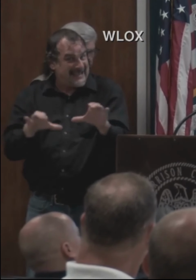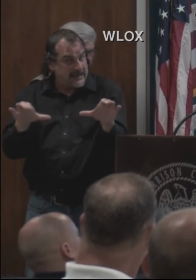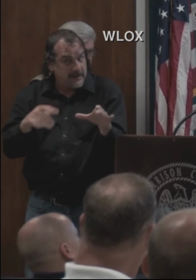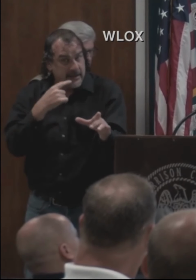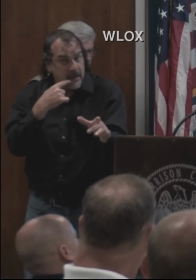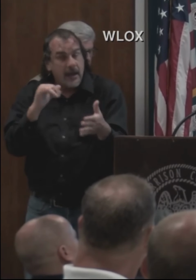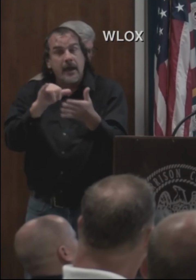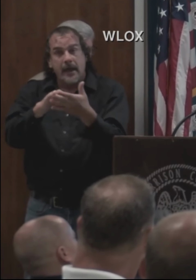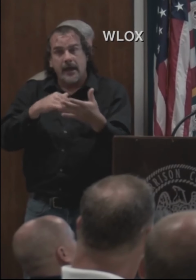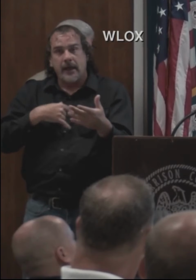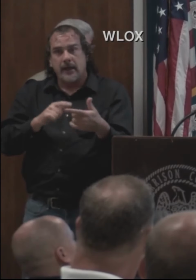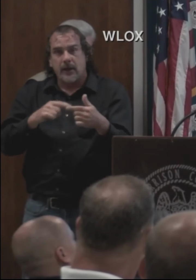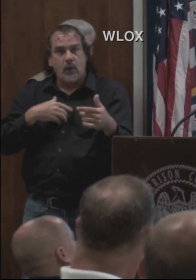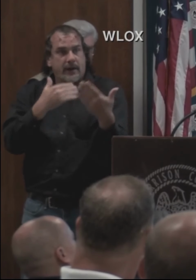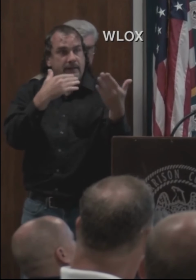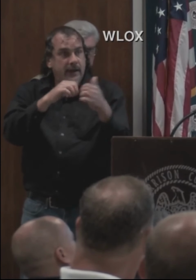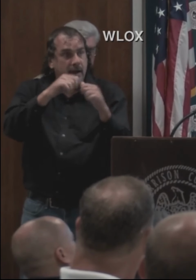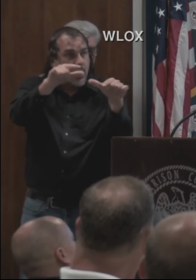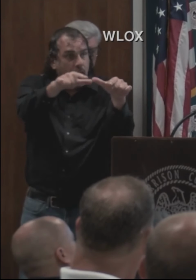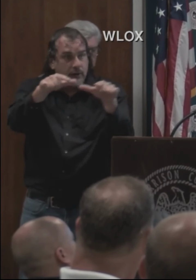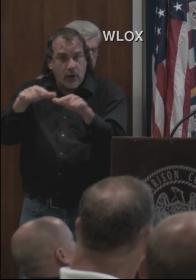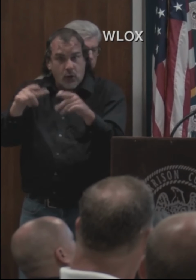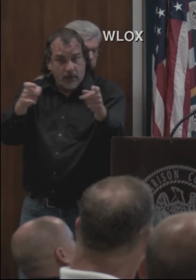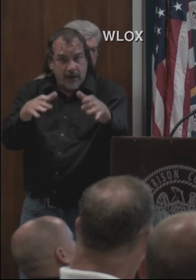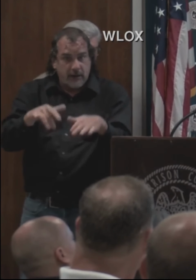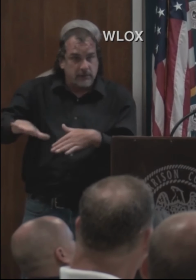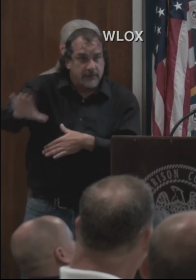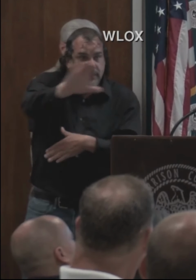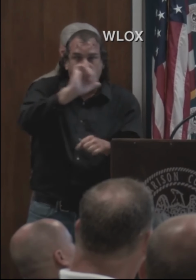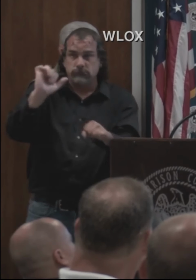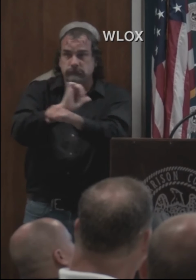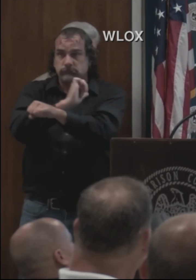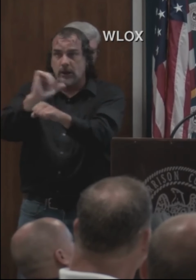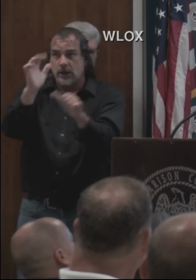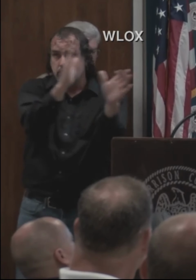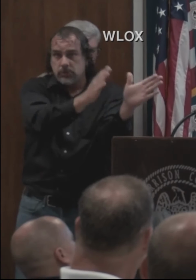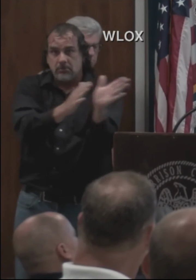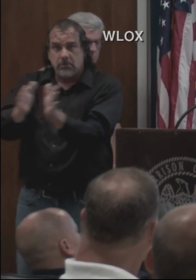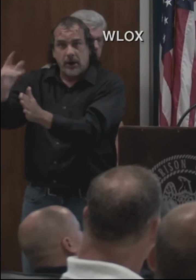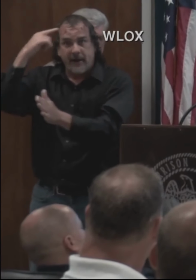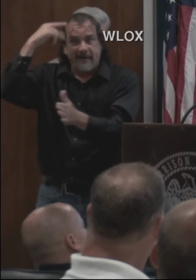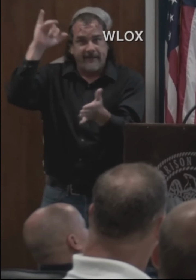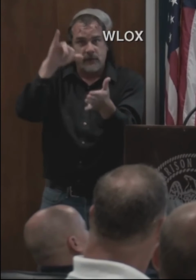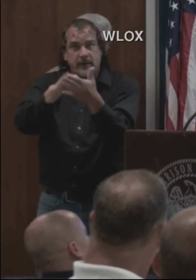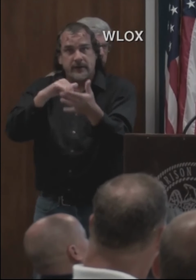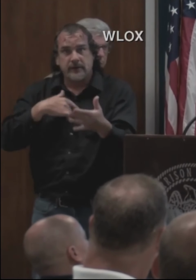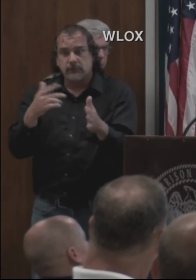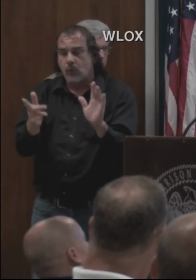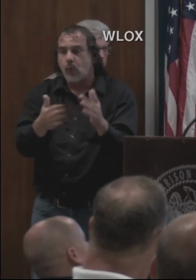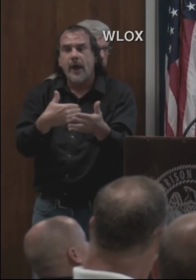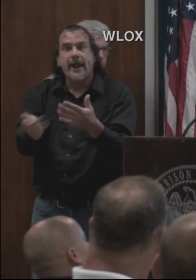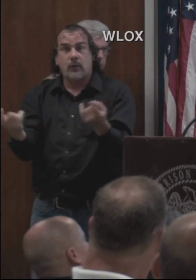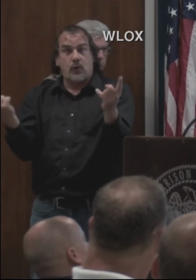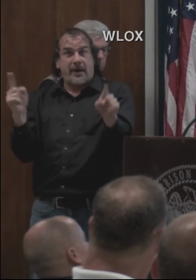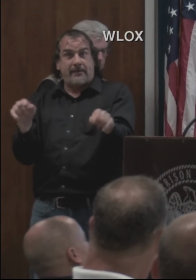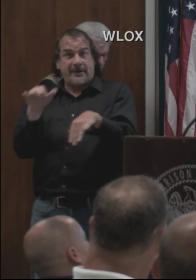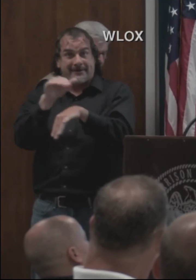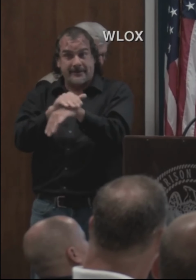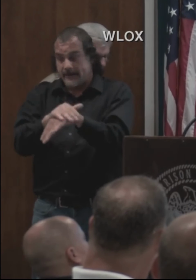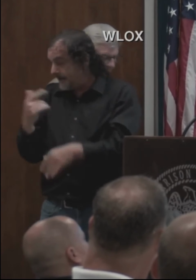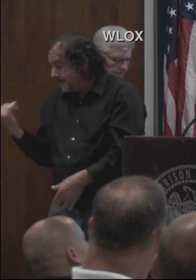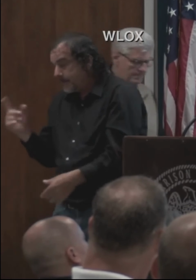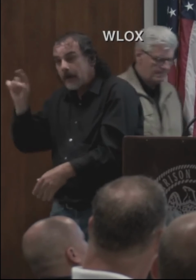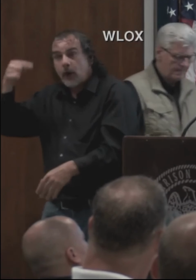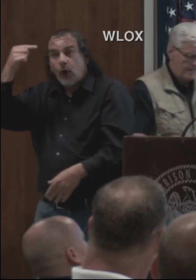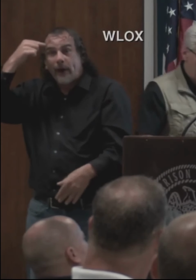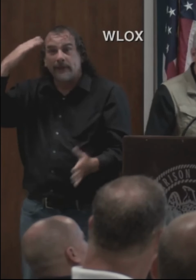thank the counties and local county emergency managers for the great job that they've done in preparing to whatever may come this evening. Governor?